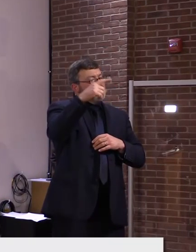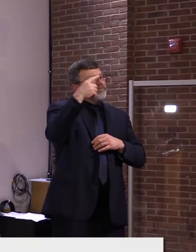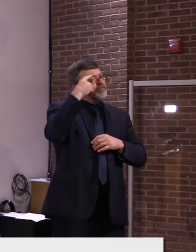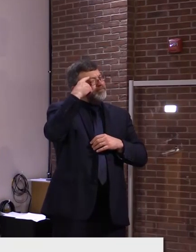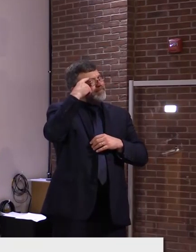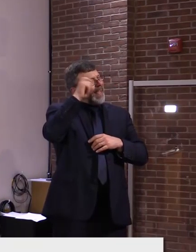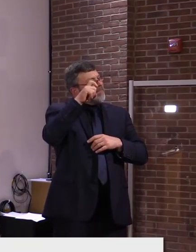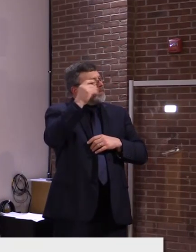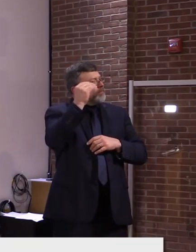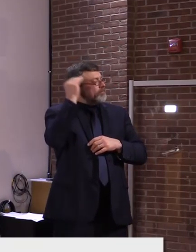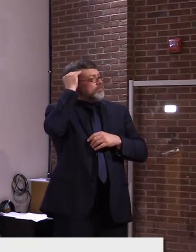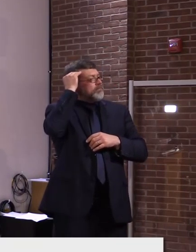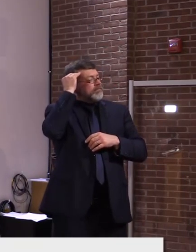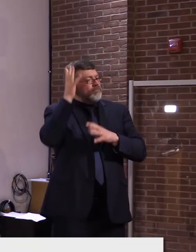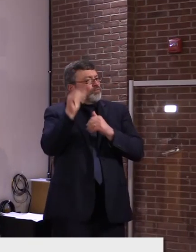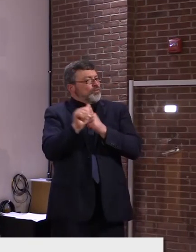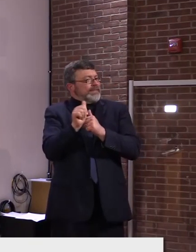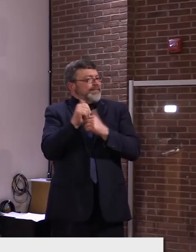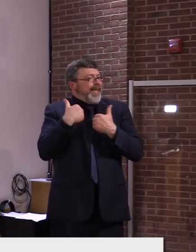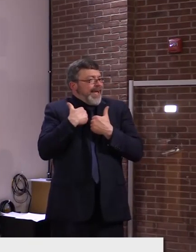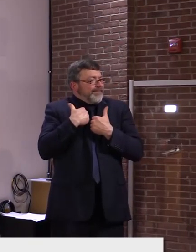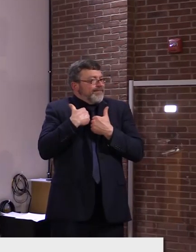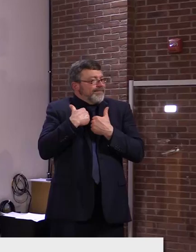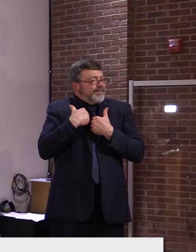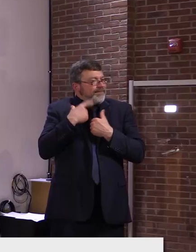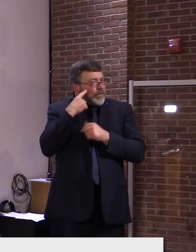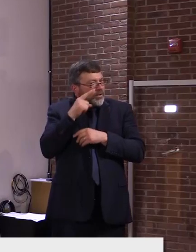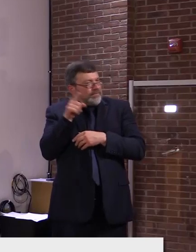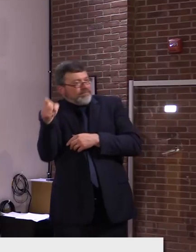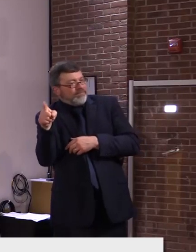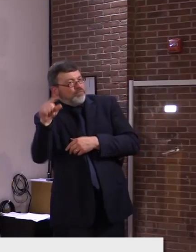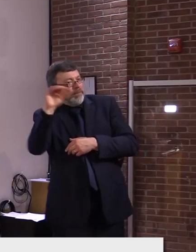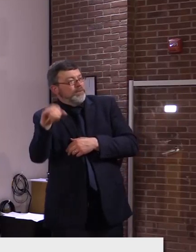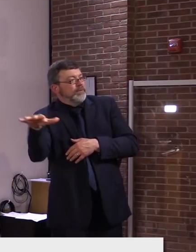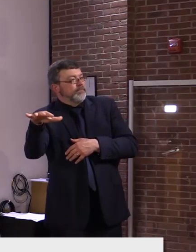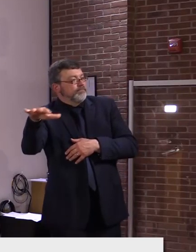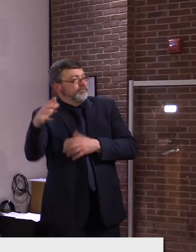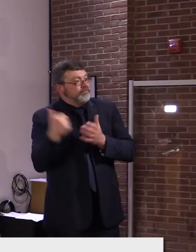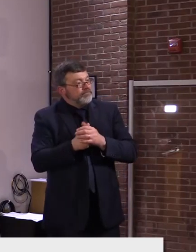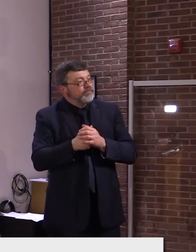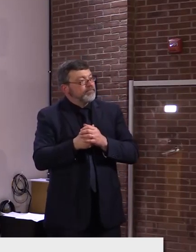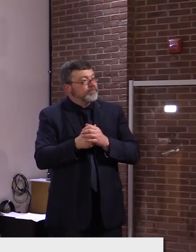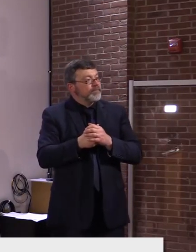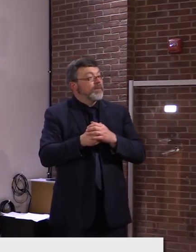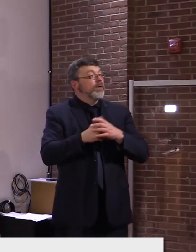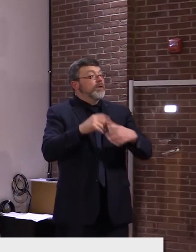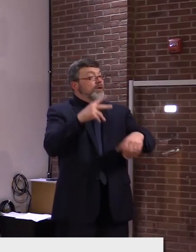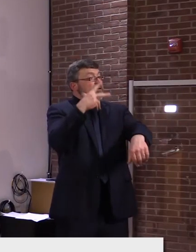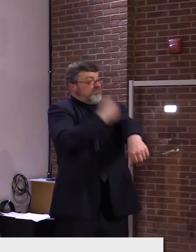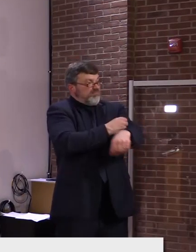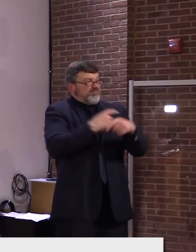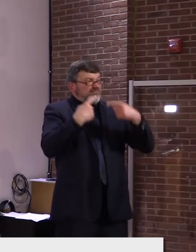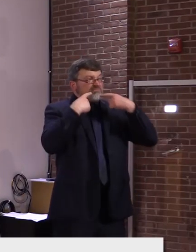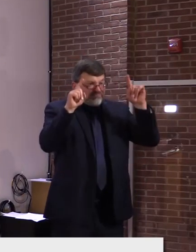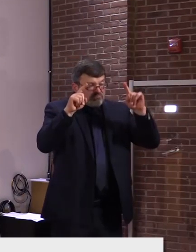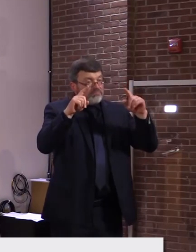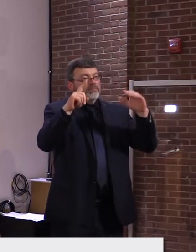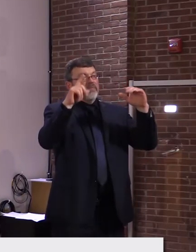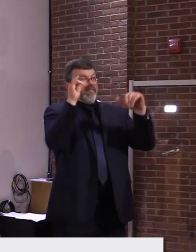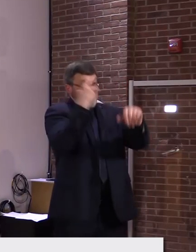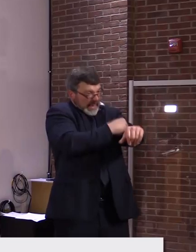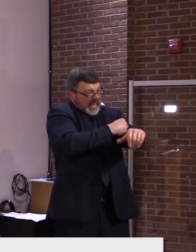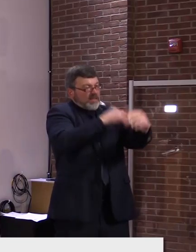before, vaccine works. If you're vaccinated, you're protected. You are at very low risk of getting the virus